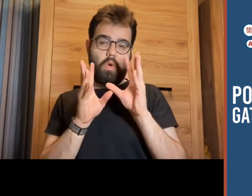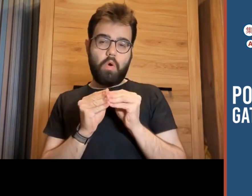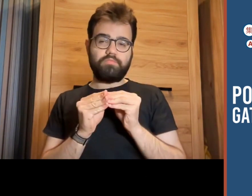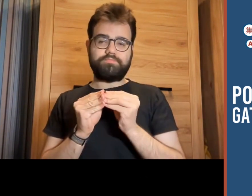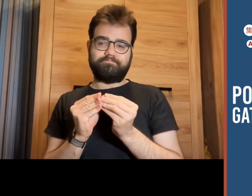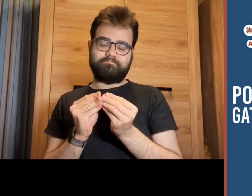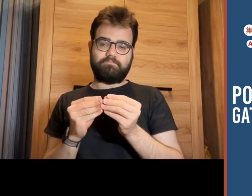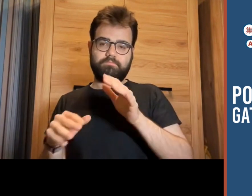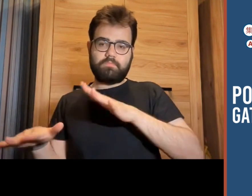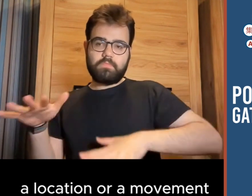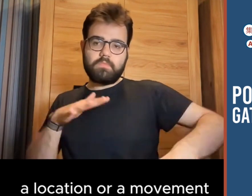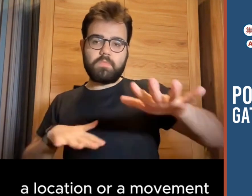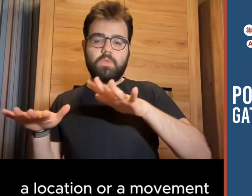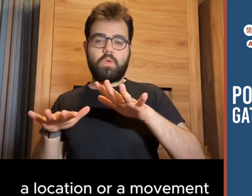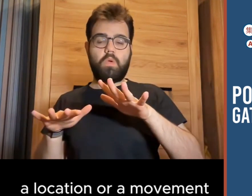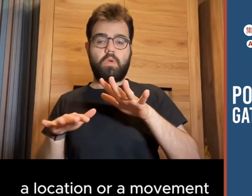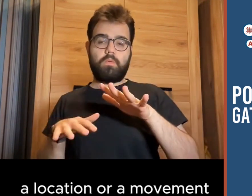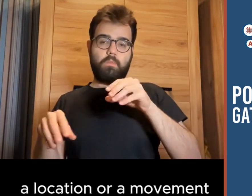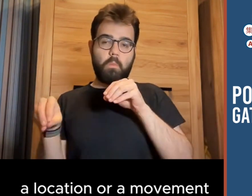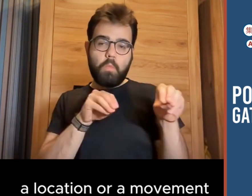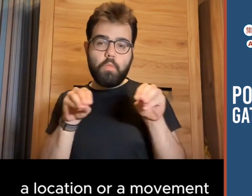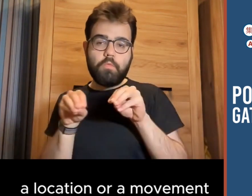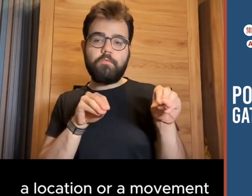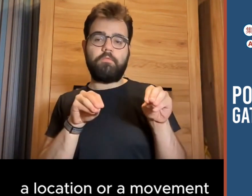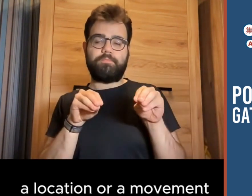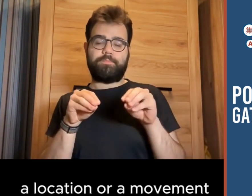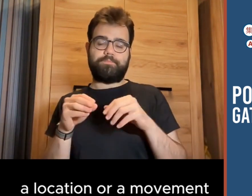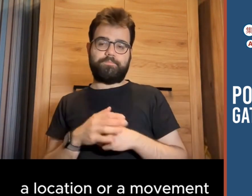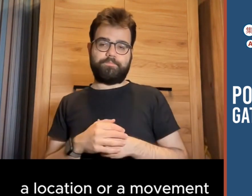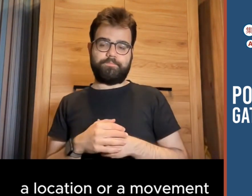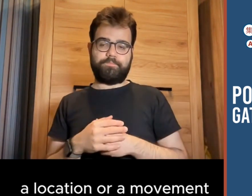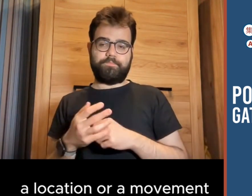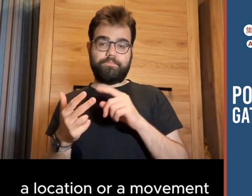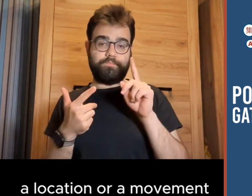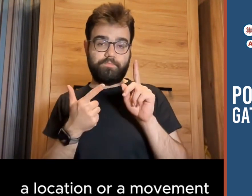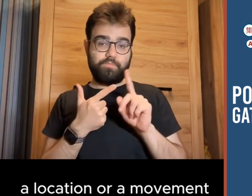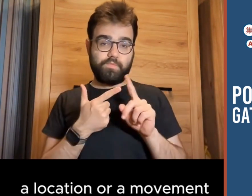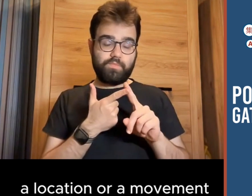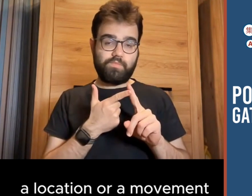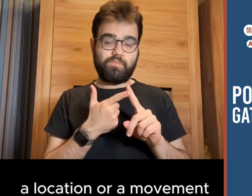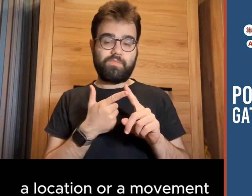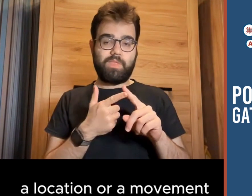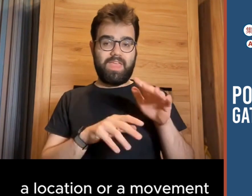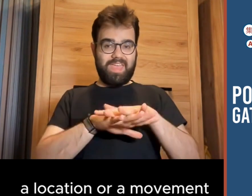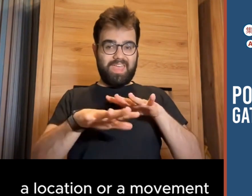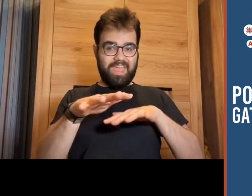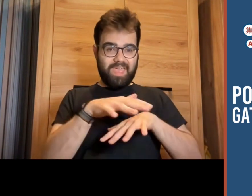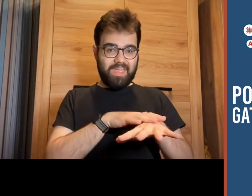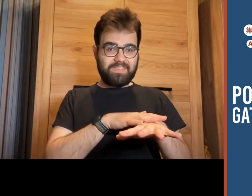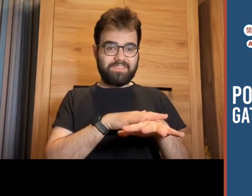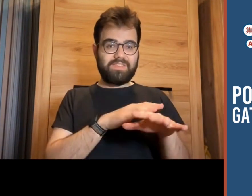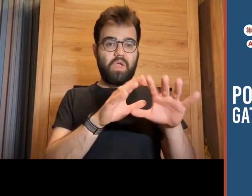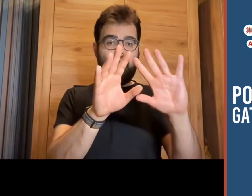represent location or movement of different objects, or they can also represent